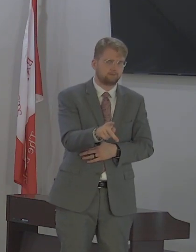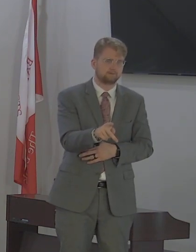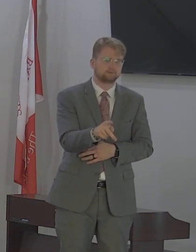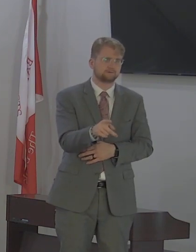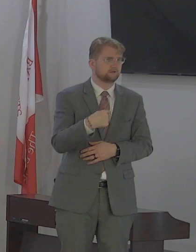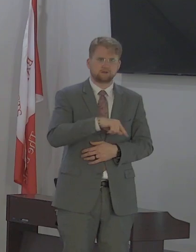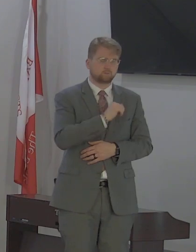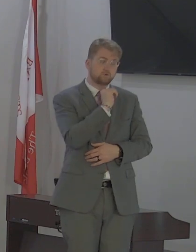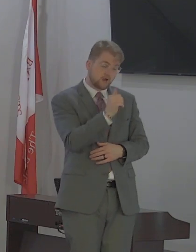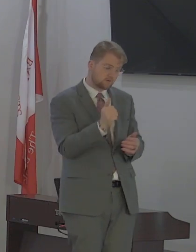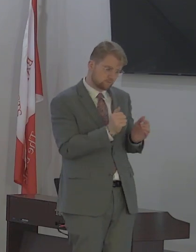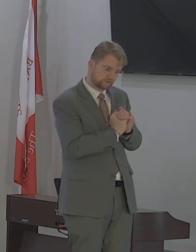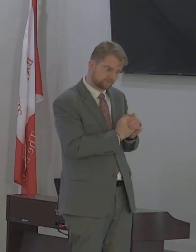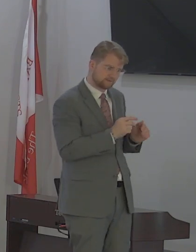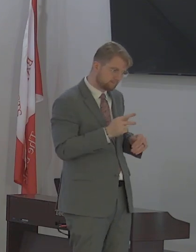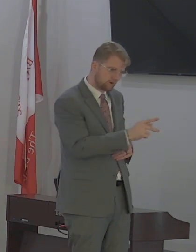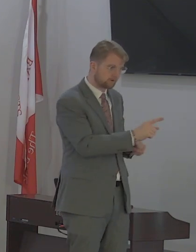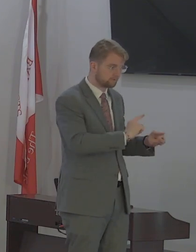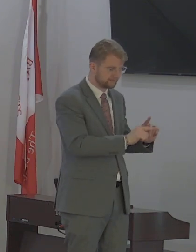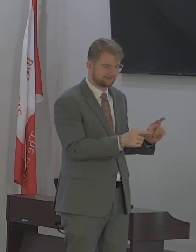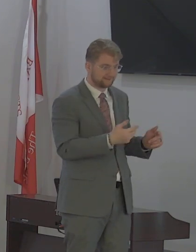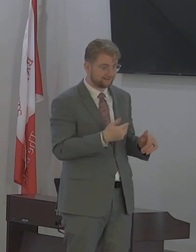pretty close connection to Jesus Christ.